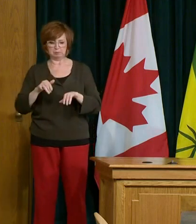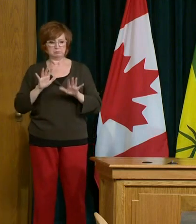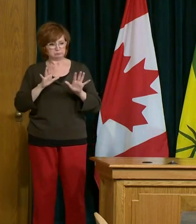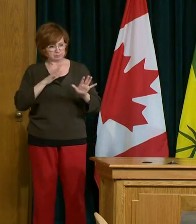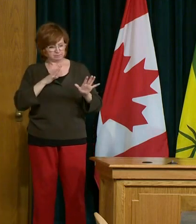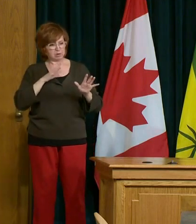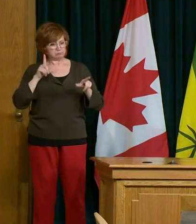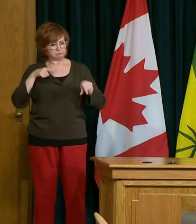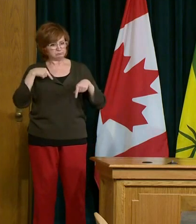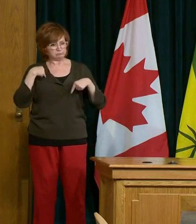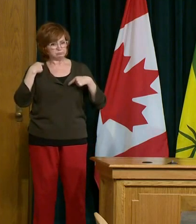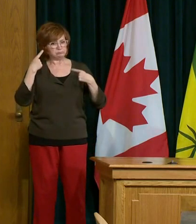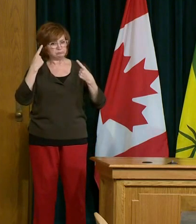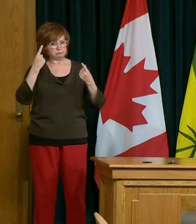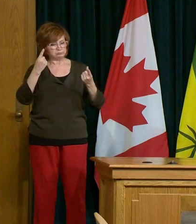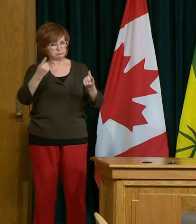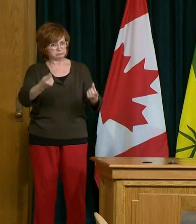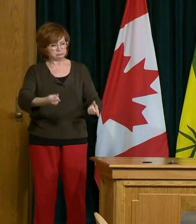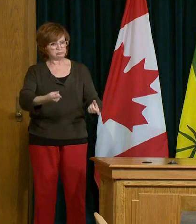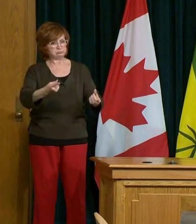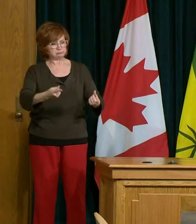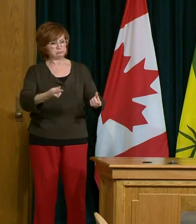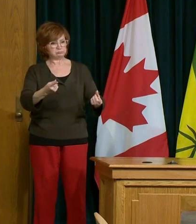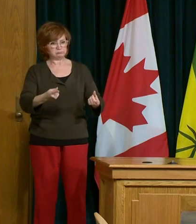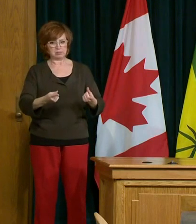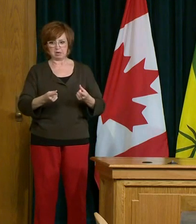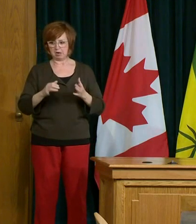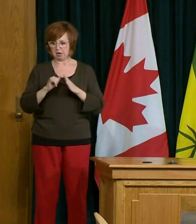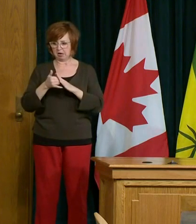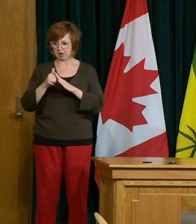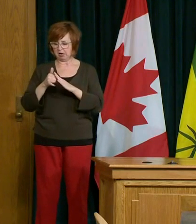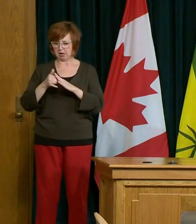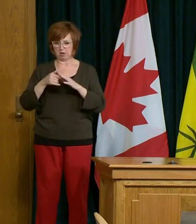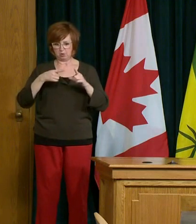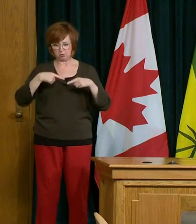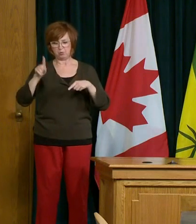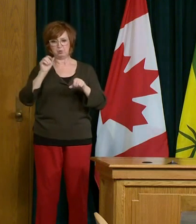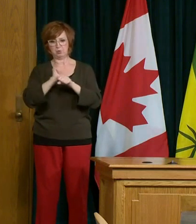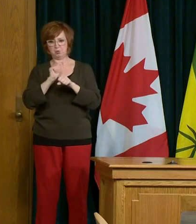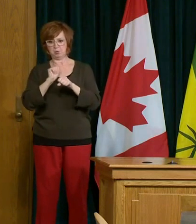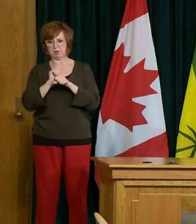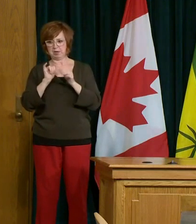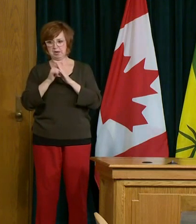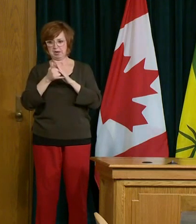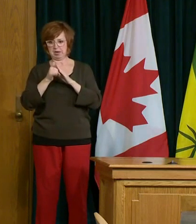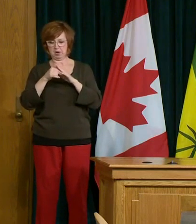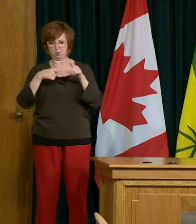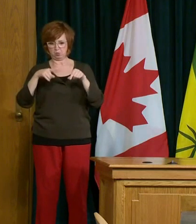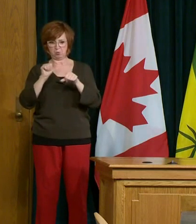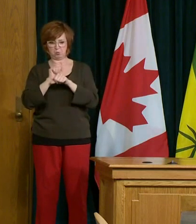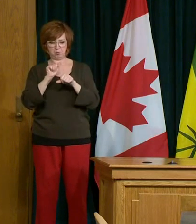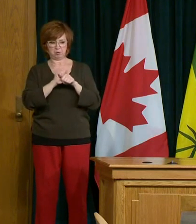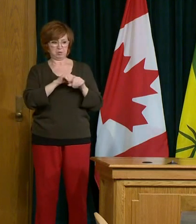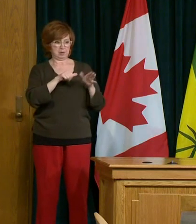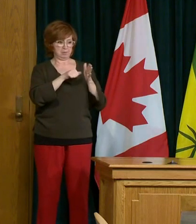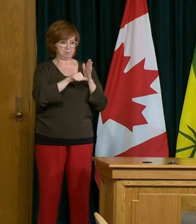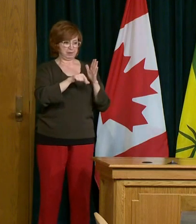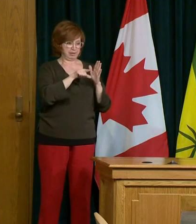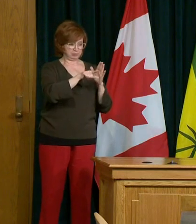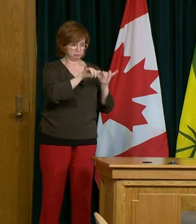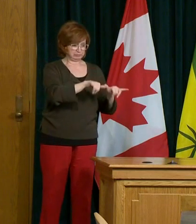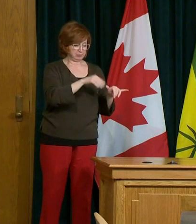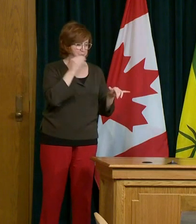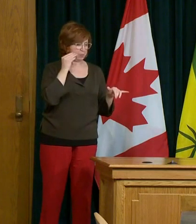opportunity for us to pay people to get back to work, back to either the work they were doing or something else in